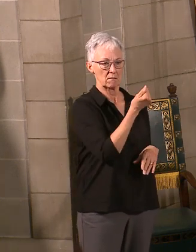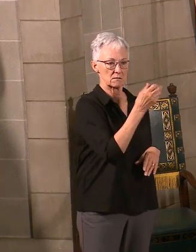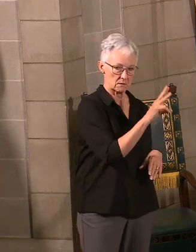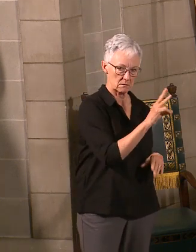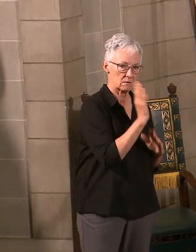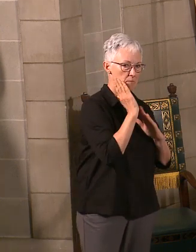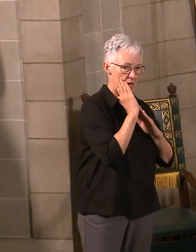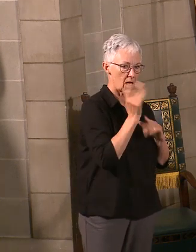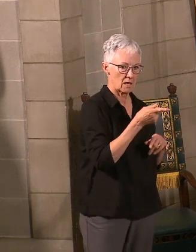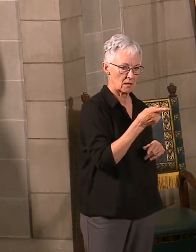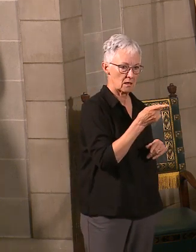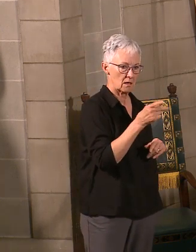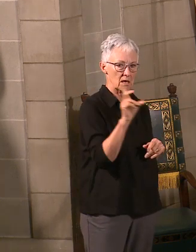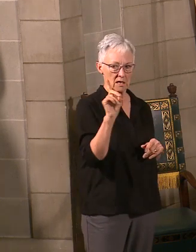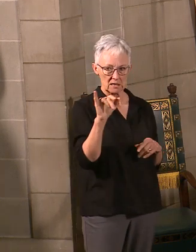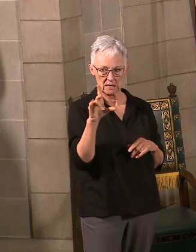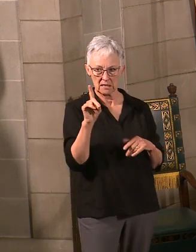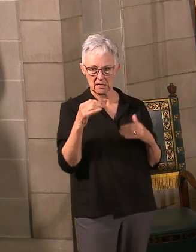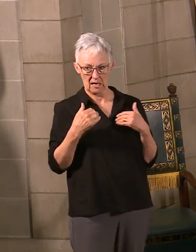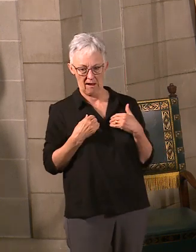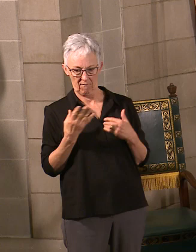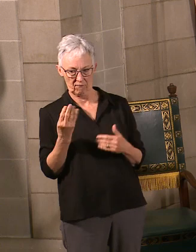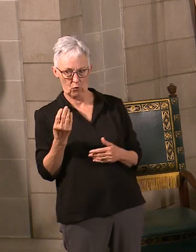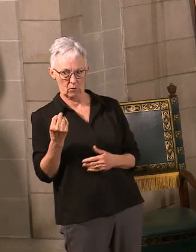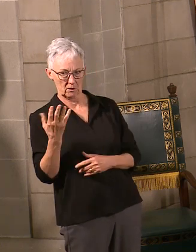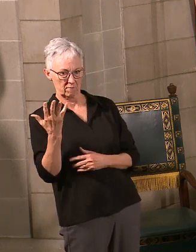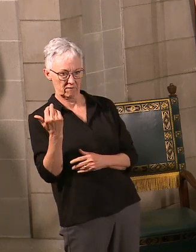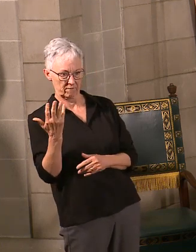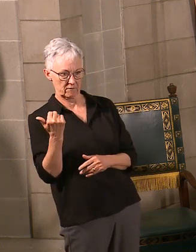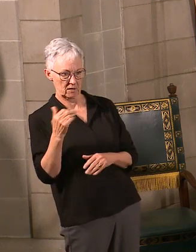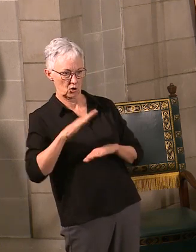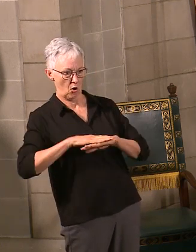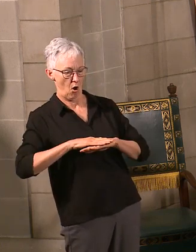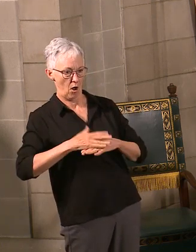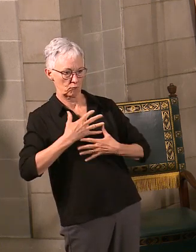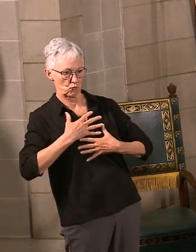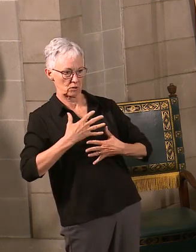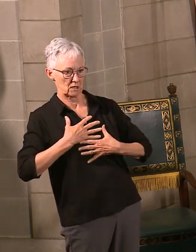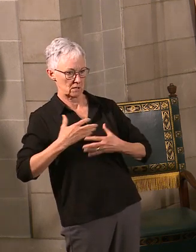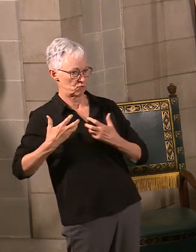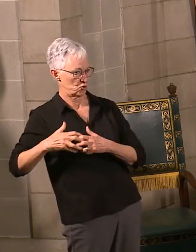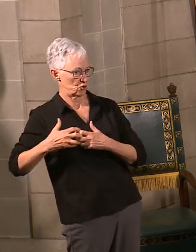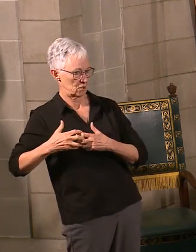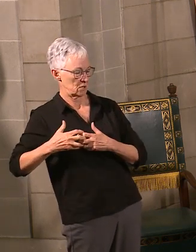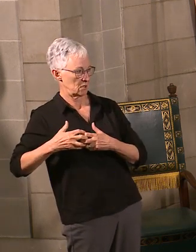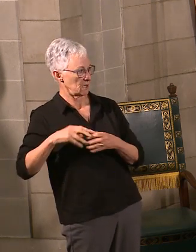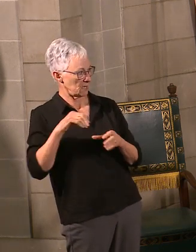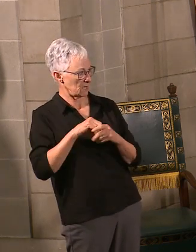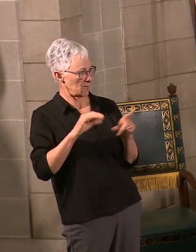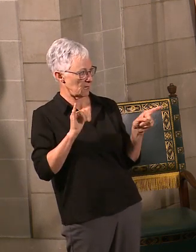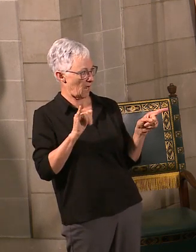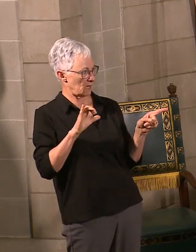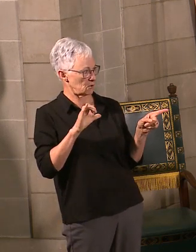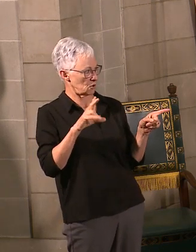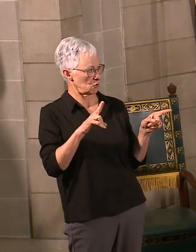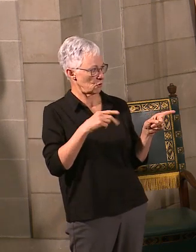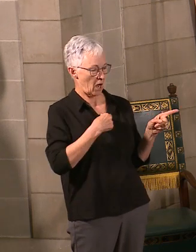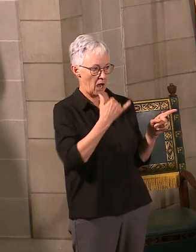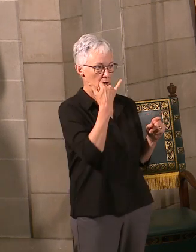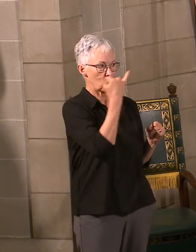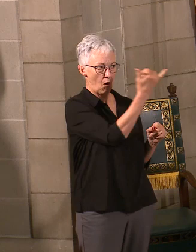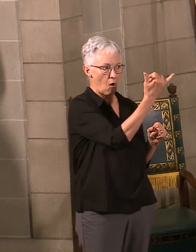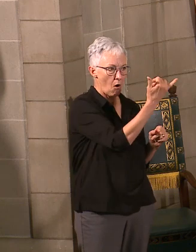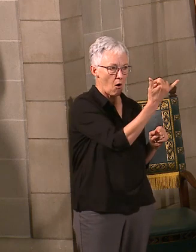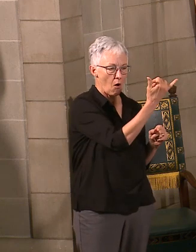time, they had as many as 14, 15 on ventilators in the ICU. And still, when I talk to the CMO, when I call him up, I